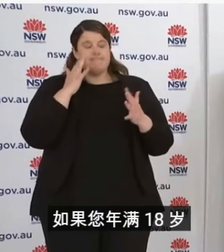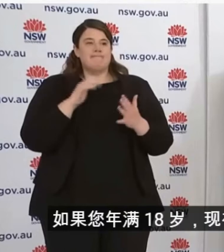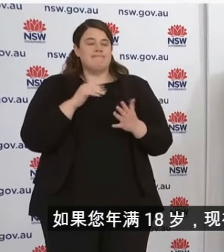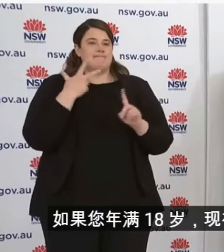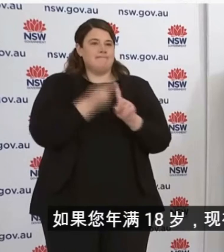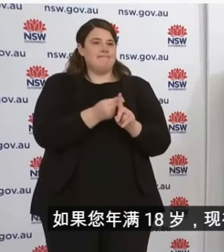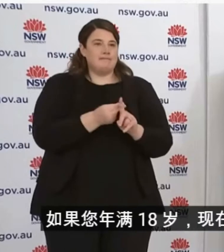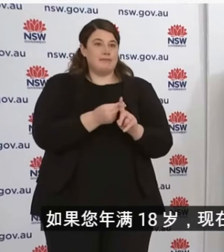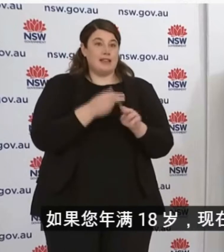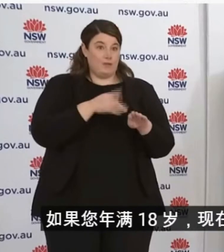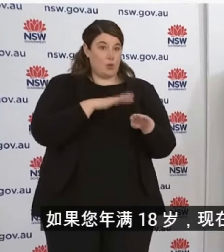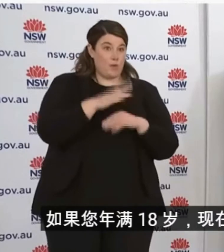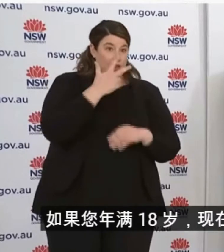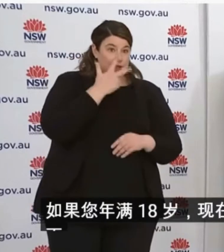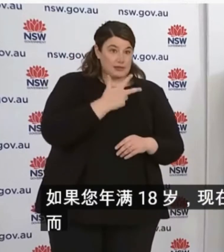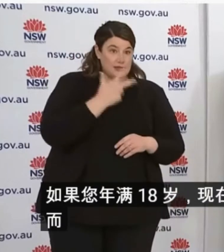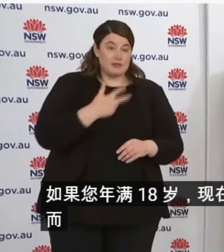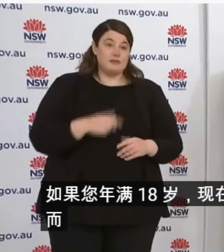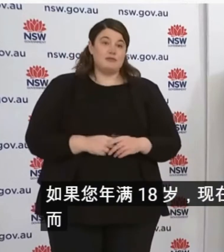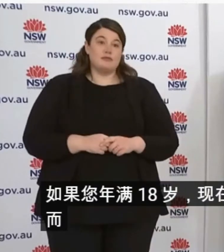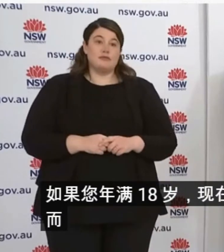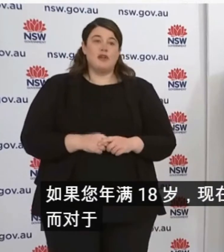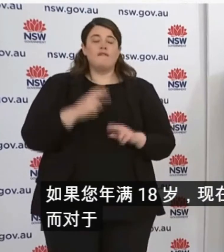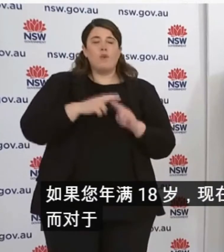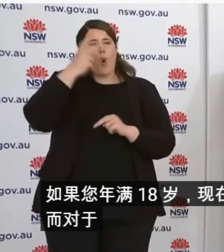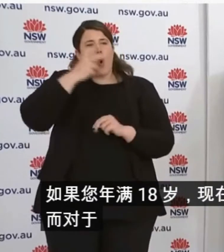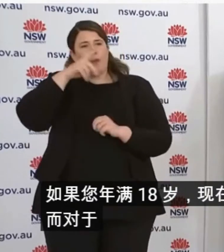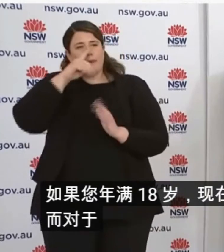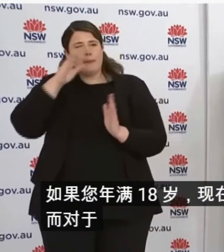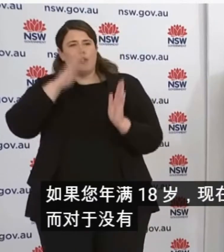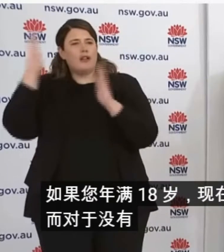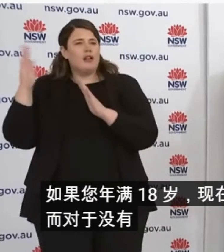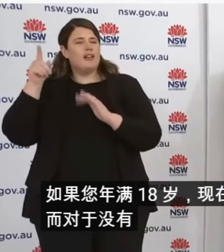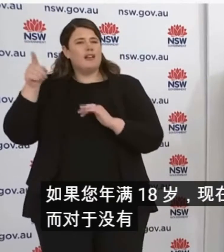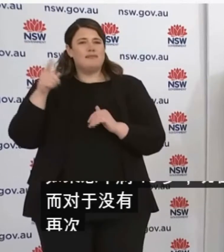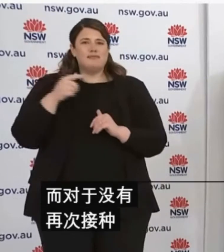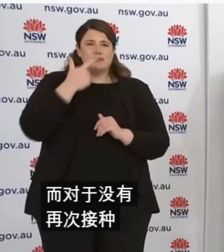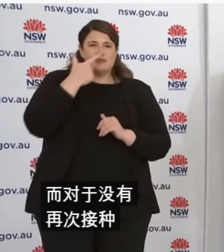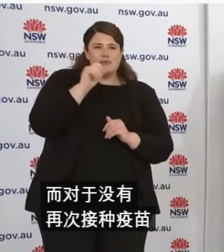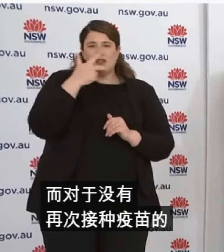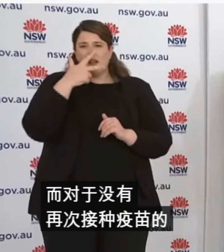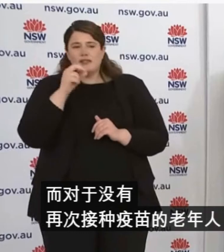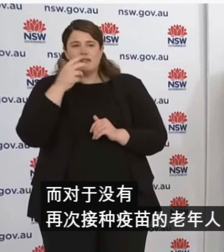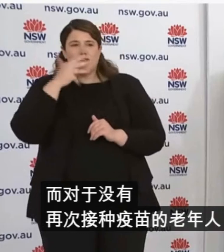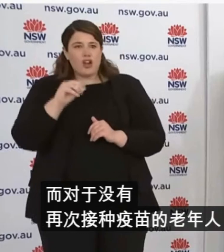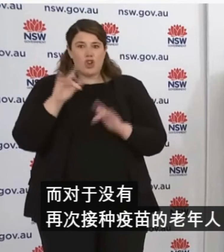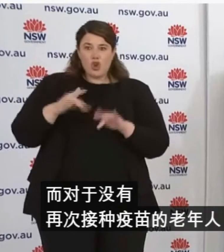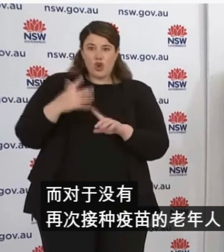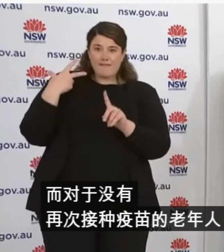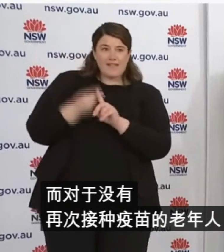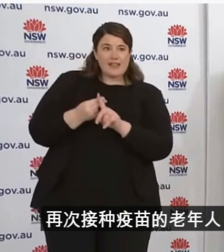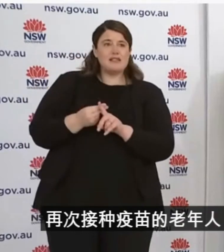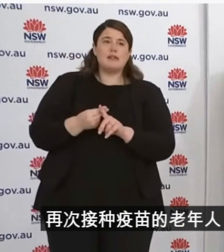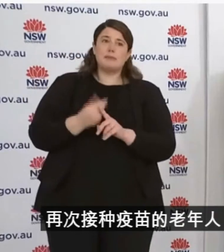getting vaccinated if you're over 18. And for the elderly who have not been vaccinated, again, I put